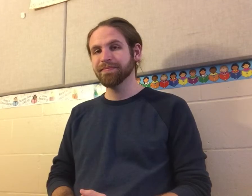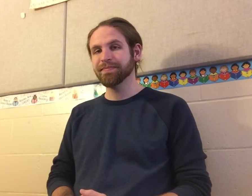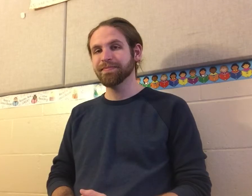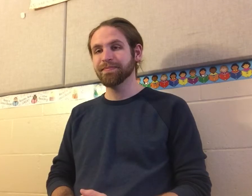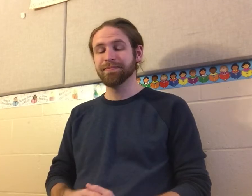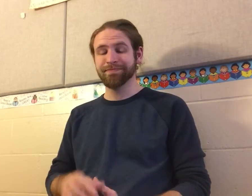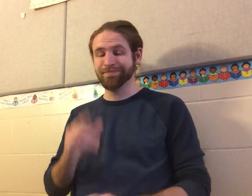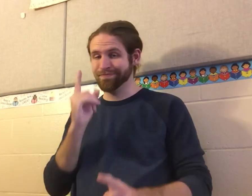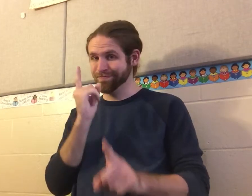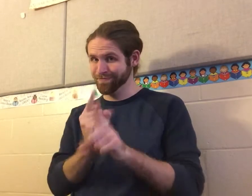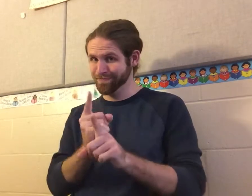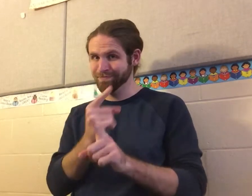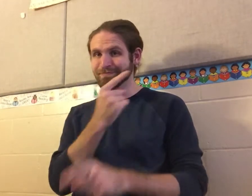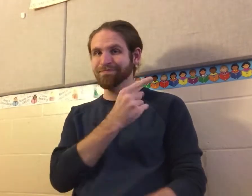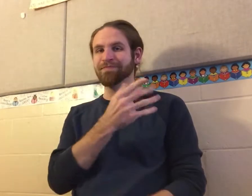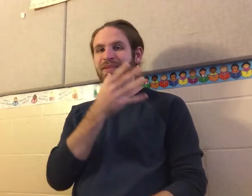That's right, it's a ladybug.